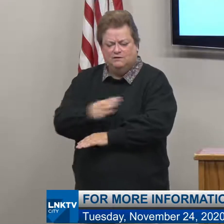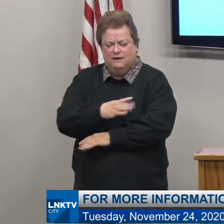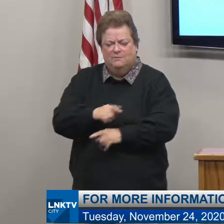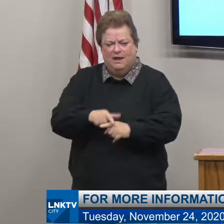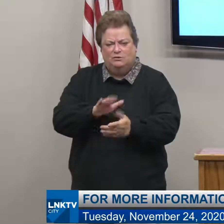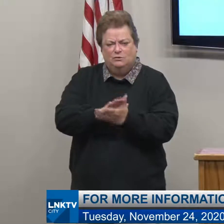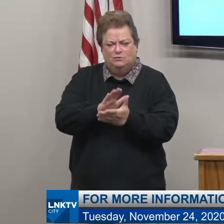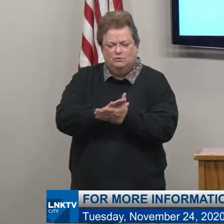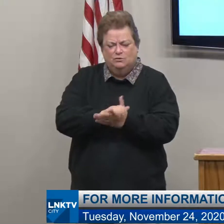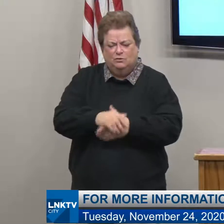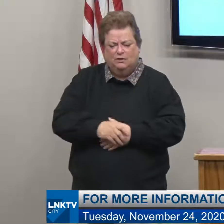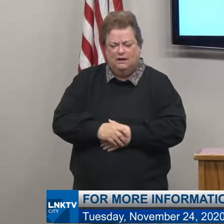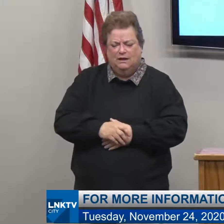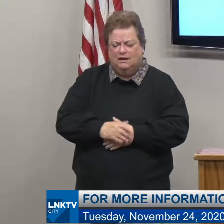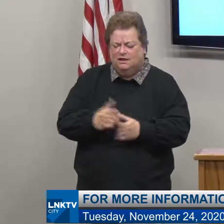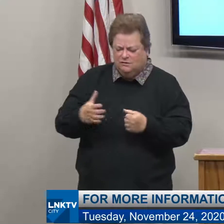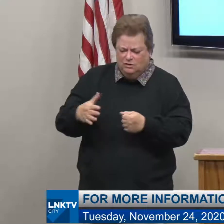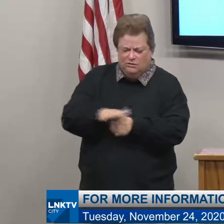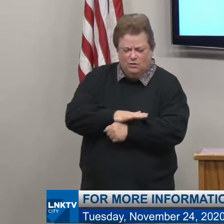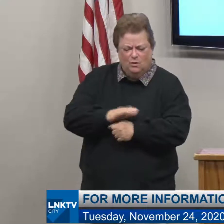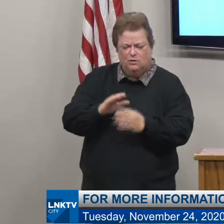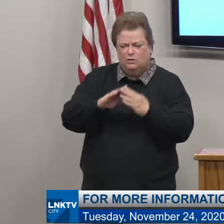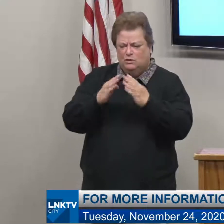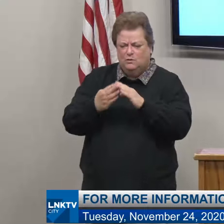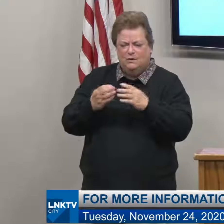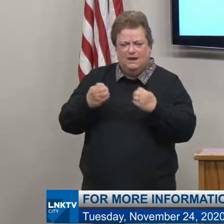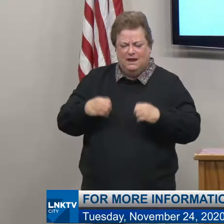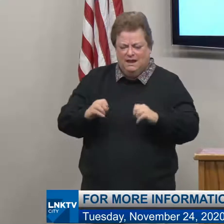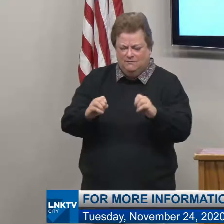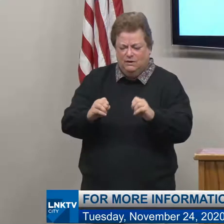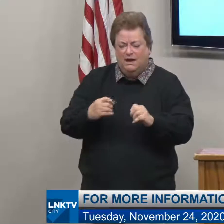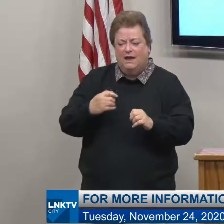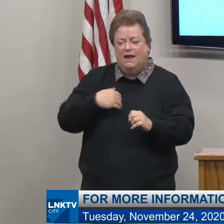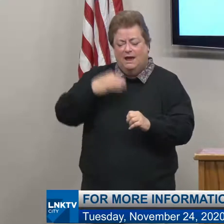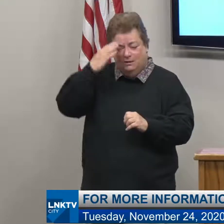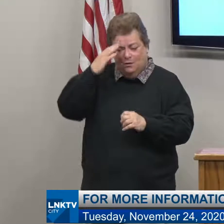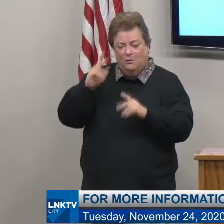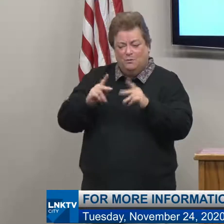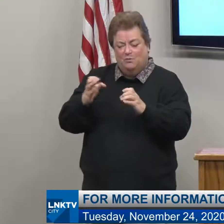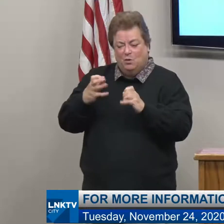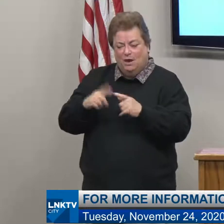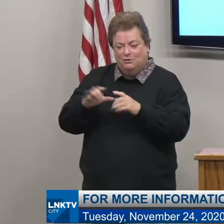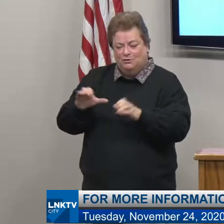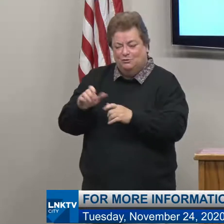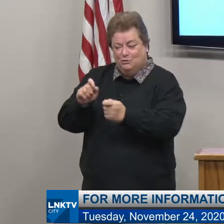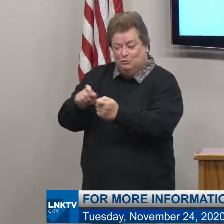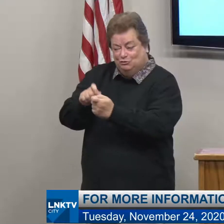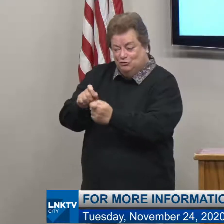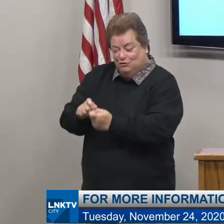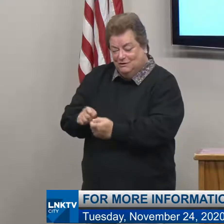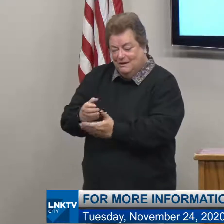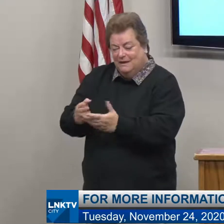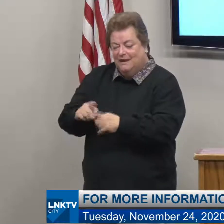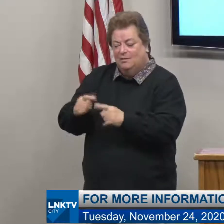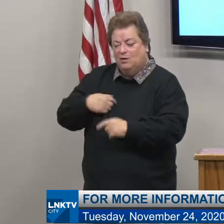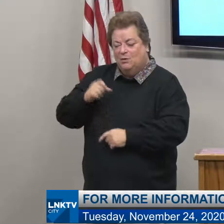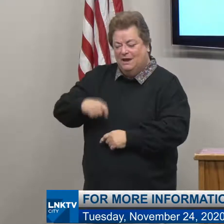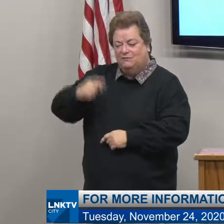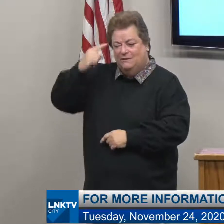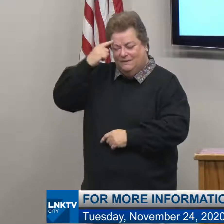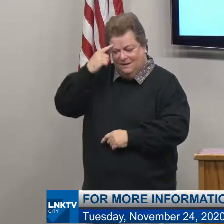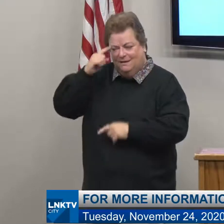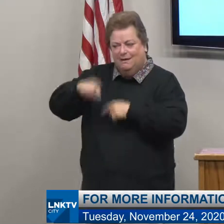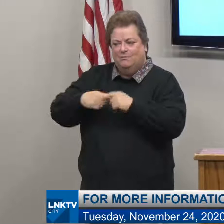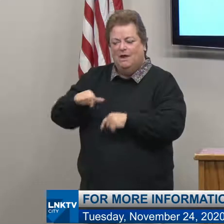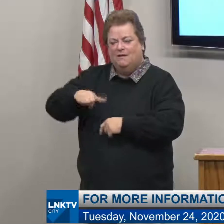total community effort. Everybody wants to do certain things, but we also need to think about others that we're placing